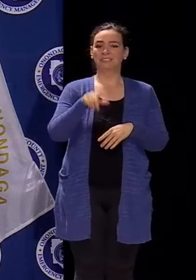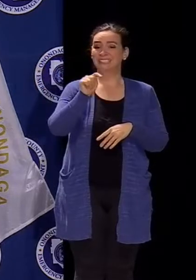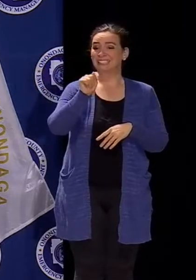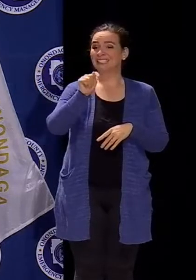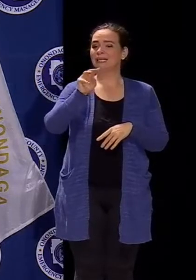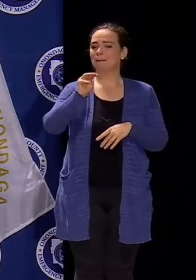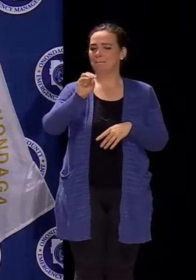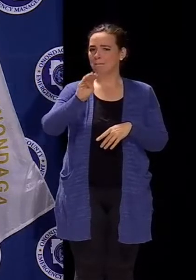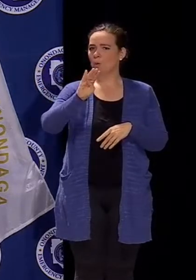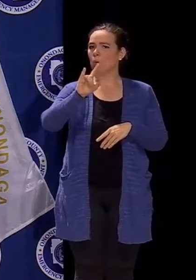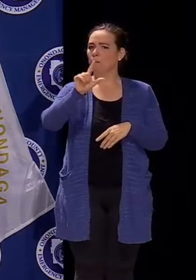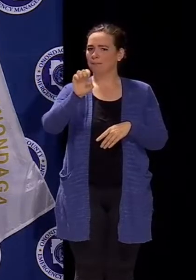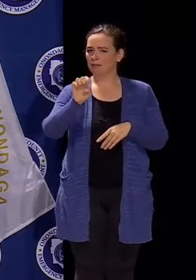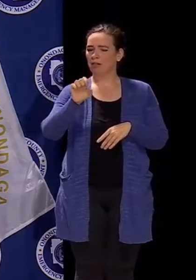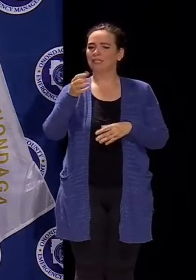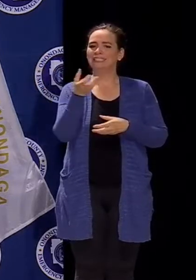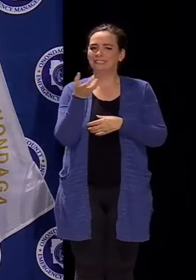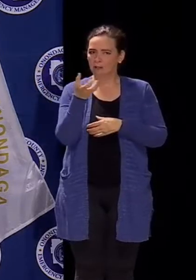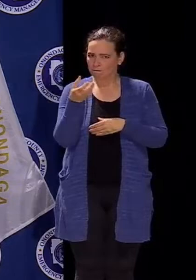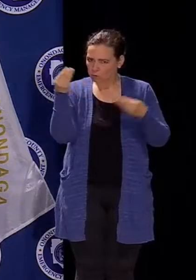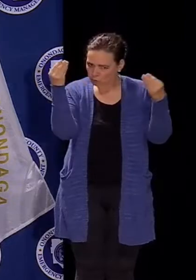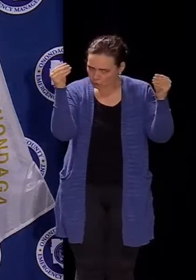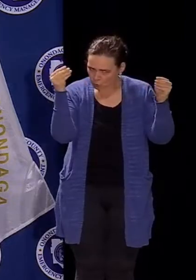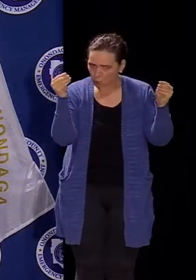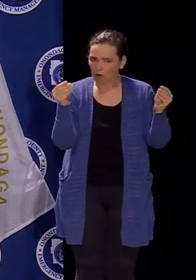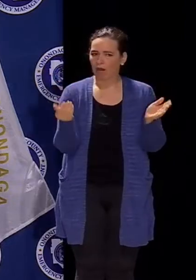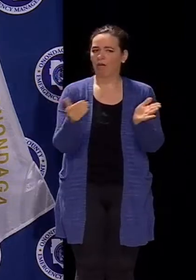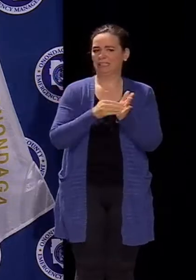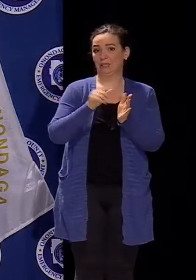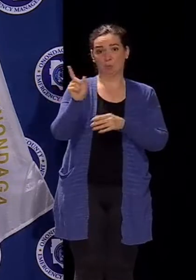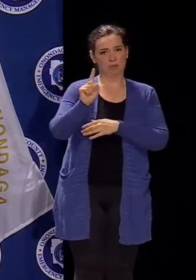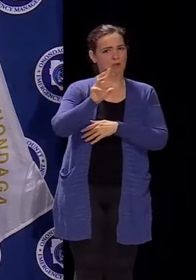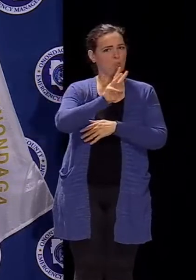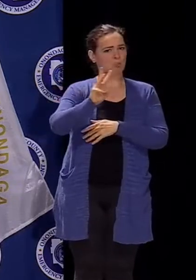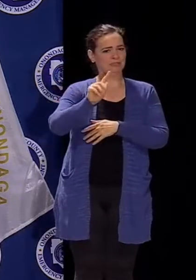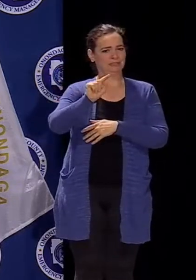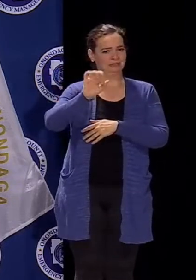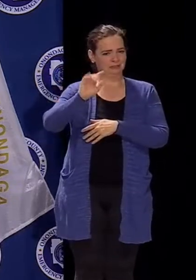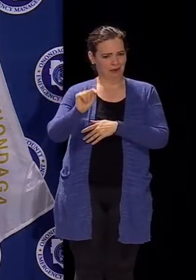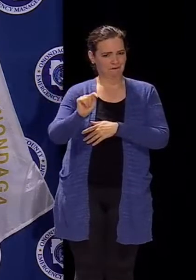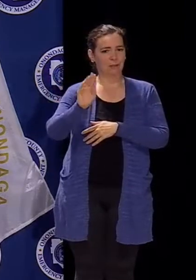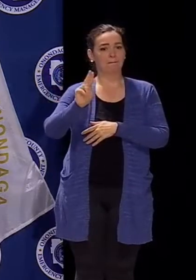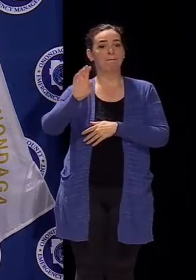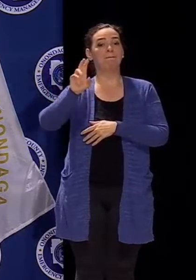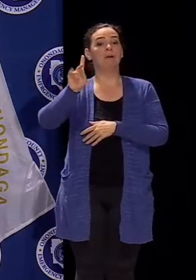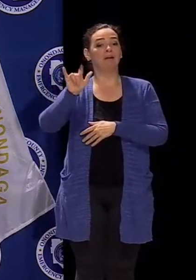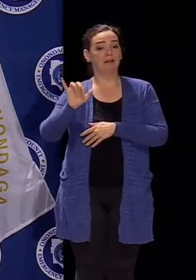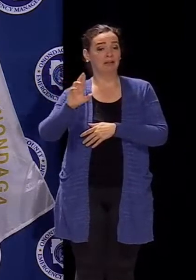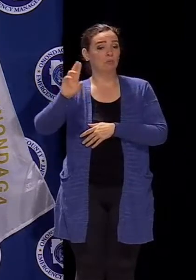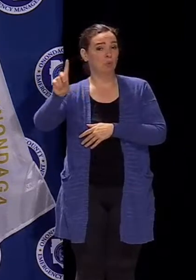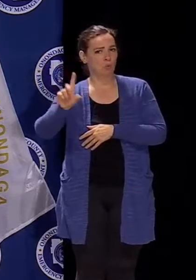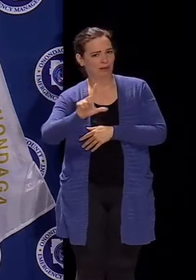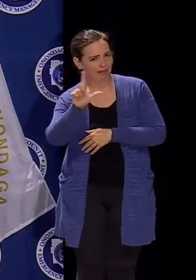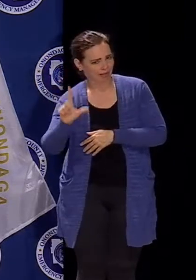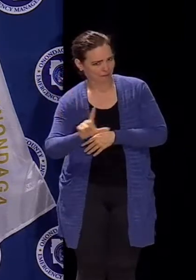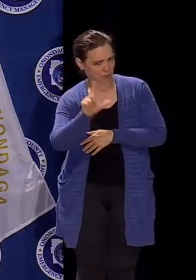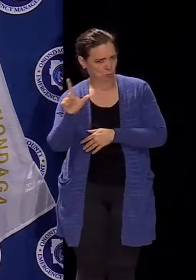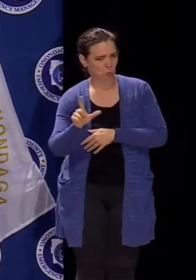your symptoms. You may have developed symptoms at this point. If you haven't, just continue to watch them. Call your doctor if you have